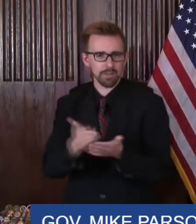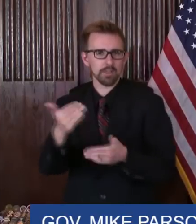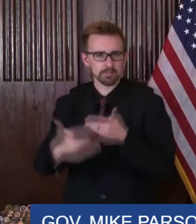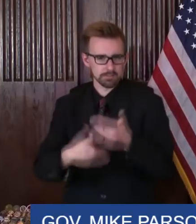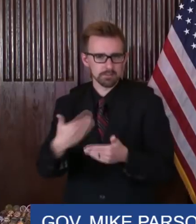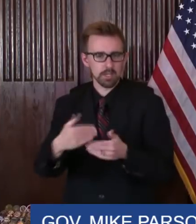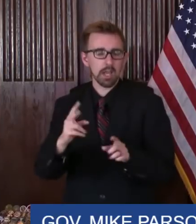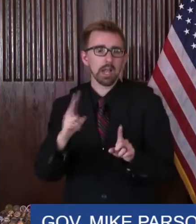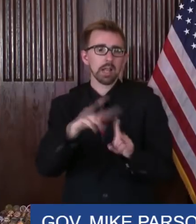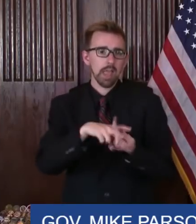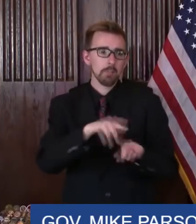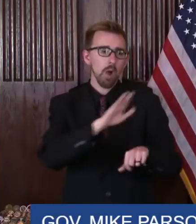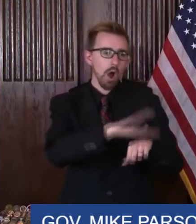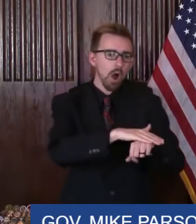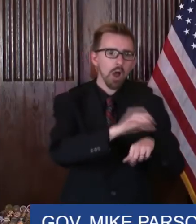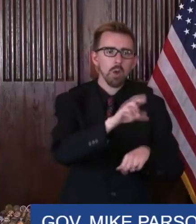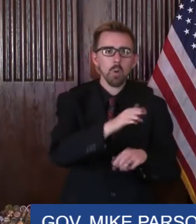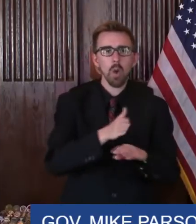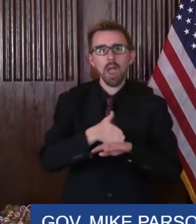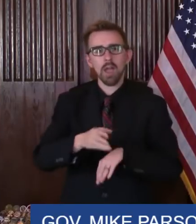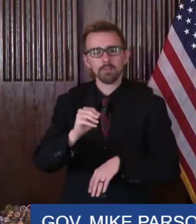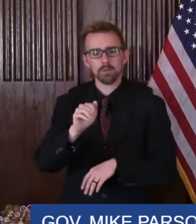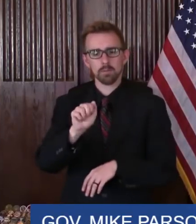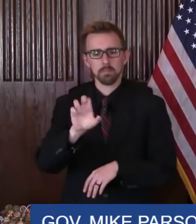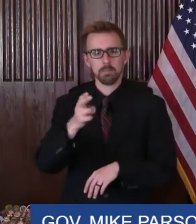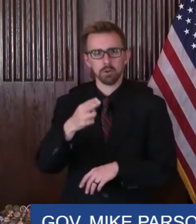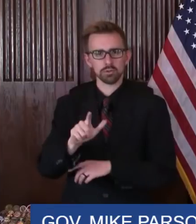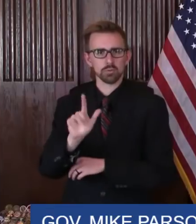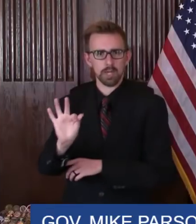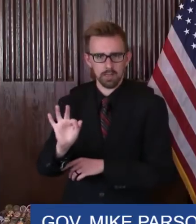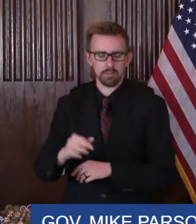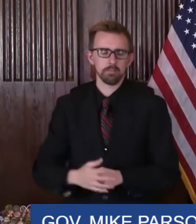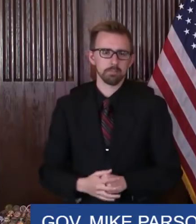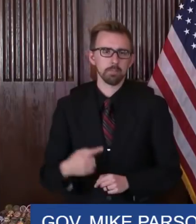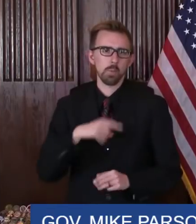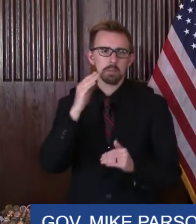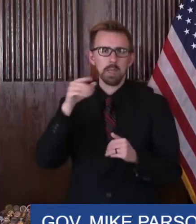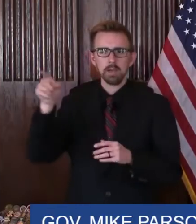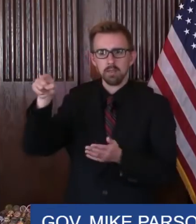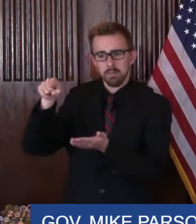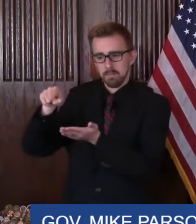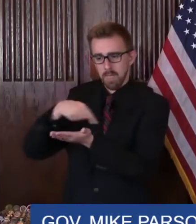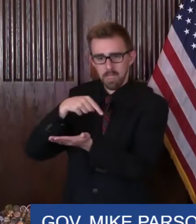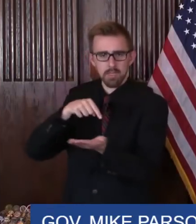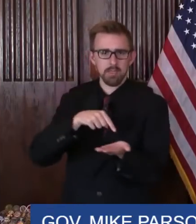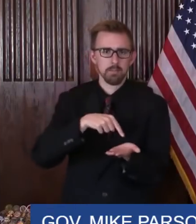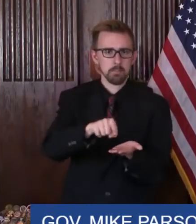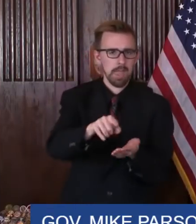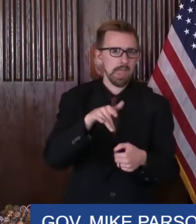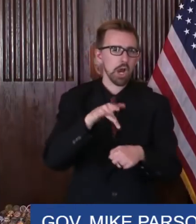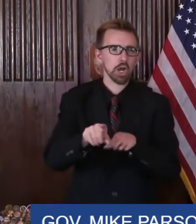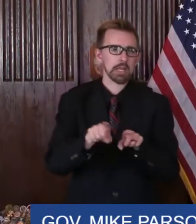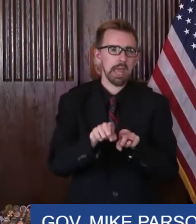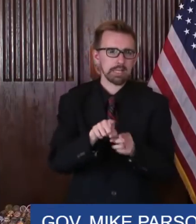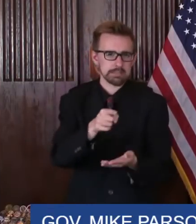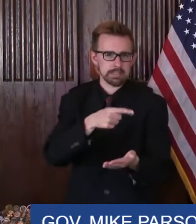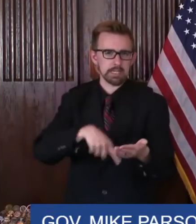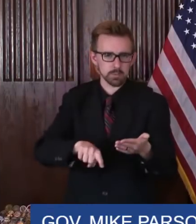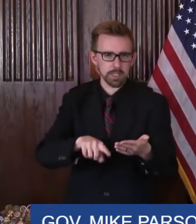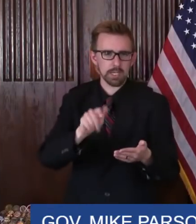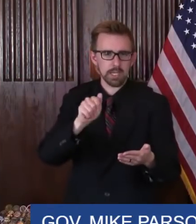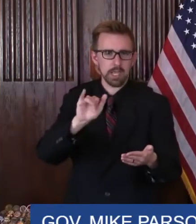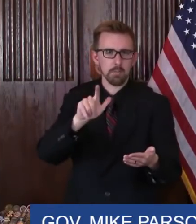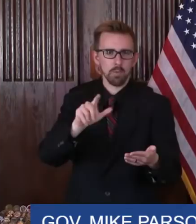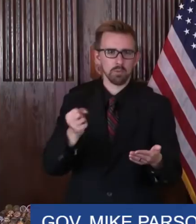claims filed on or after March 29th. And we expect these payments to go out as early as next week,